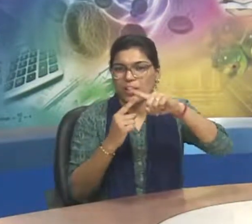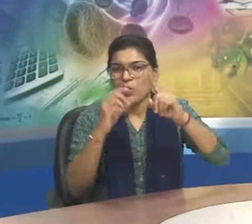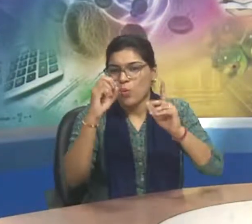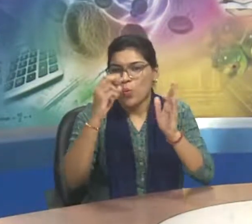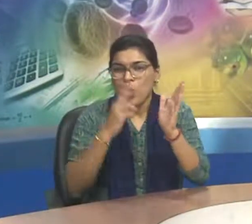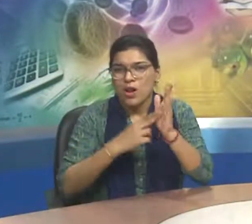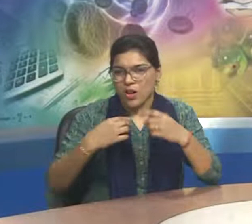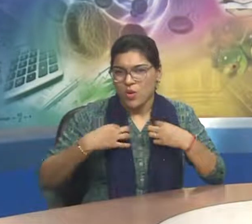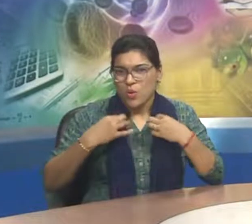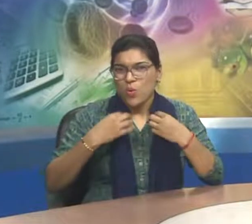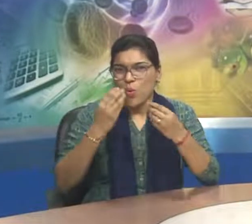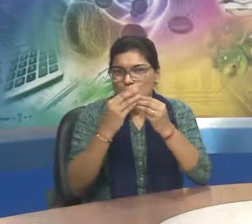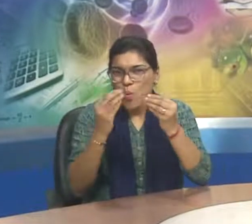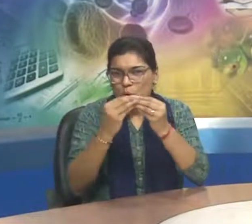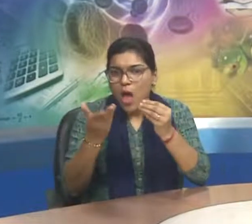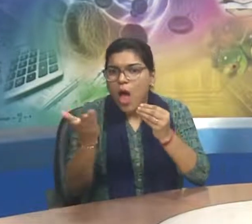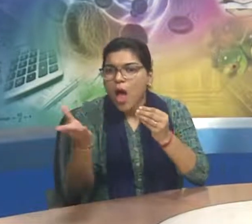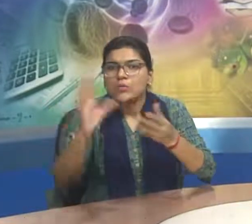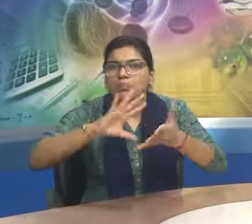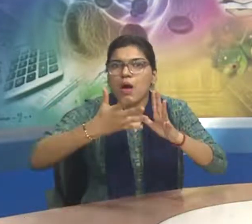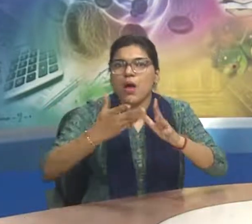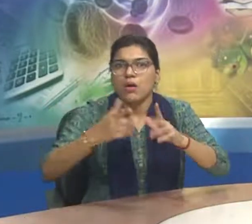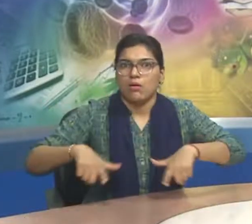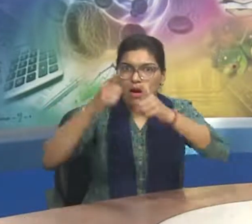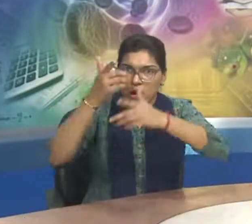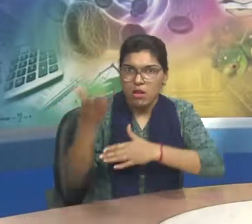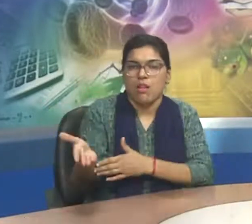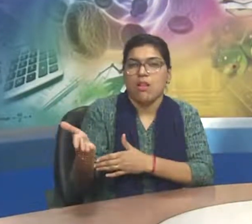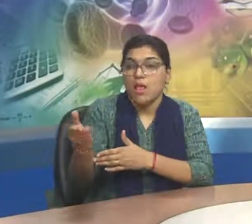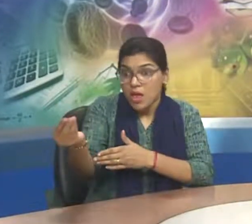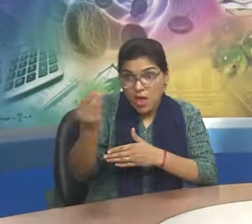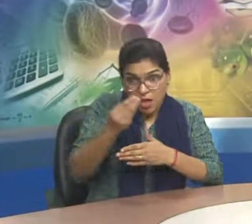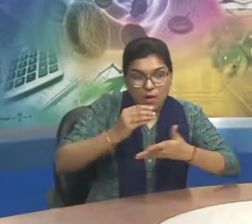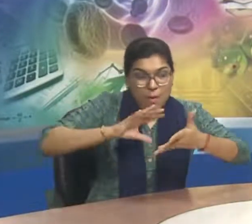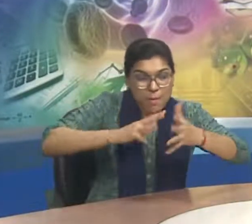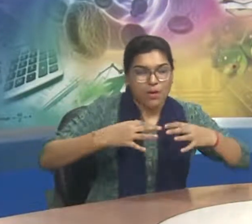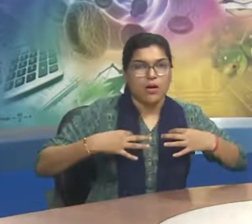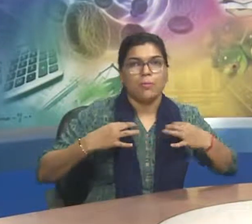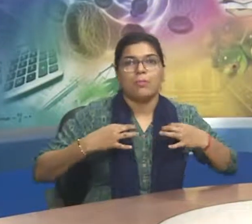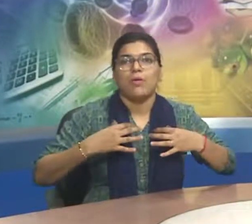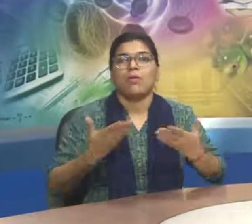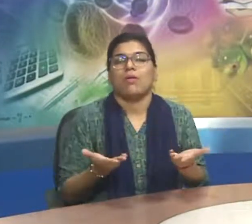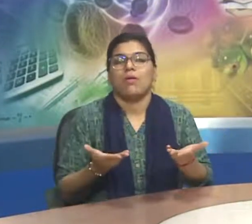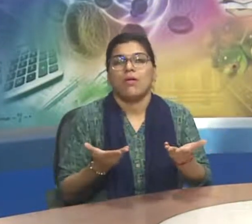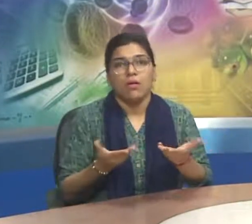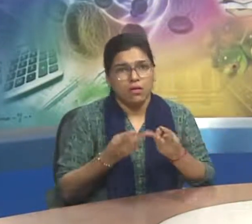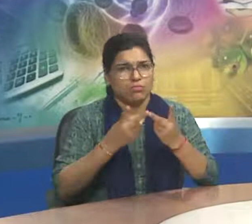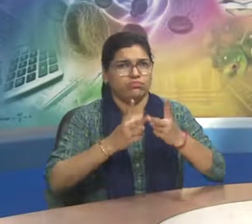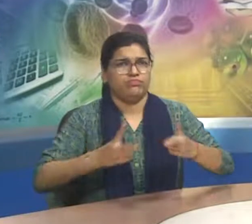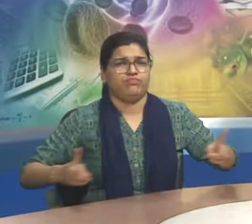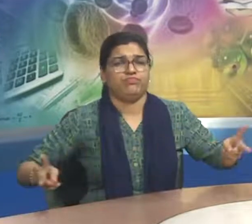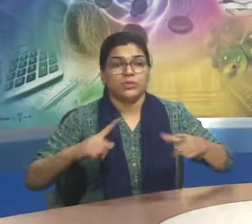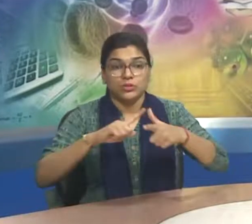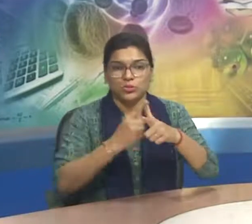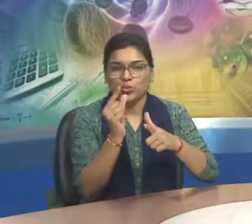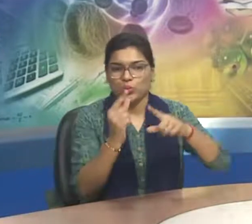know cotton, we make clothes, and cotton comes from the plant.